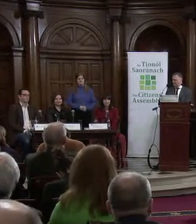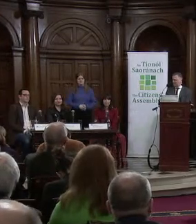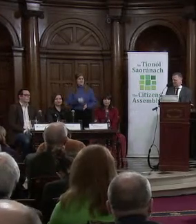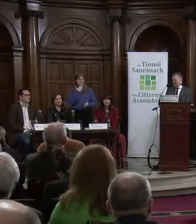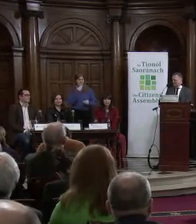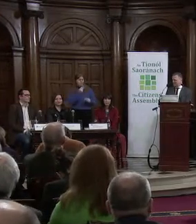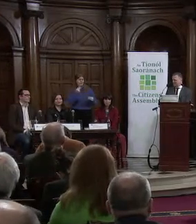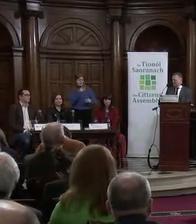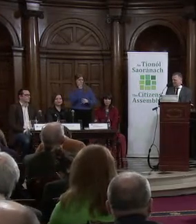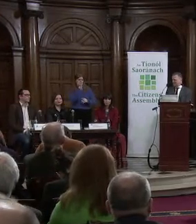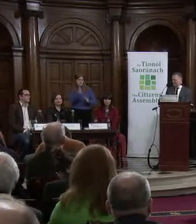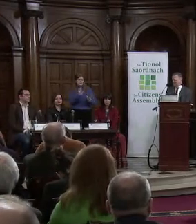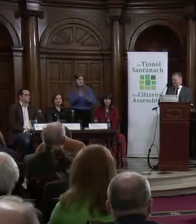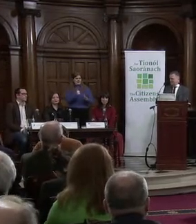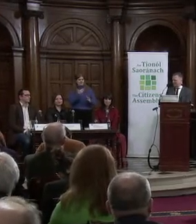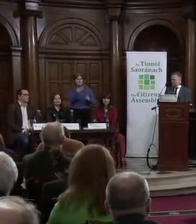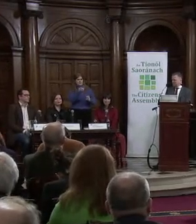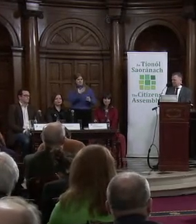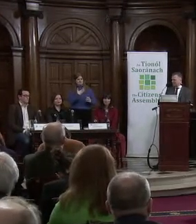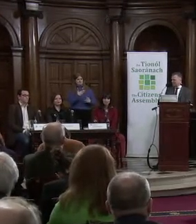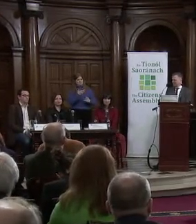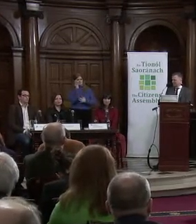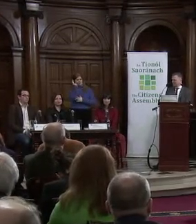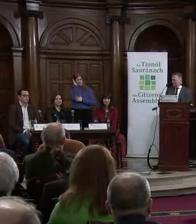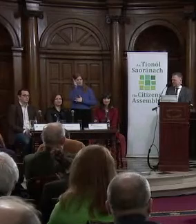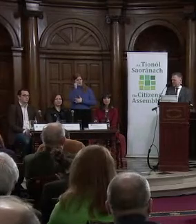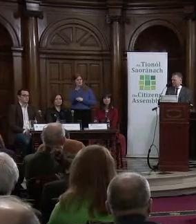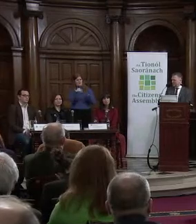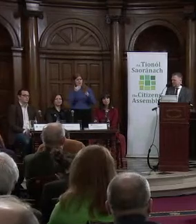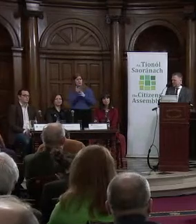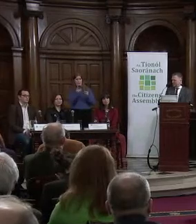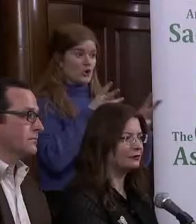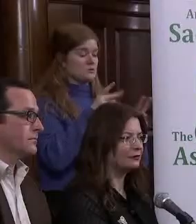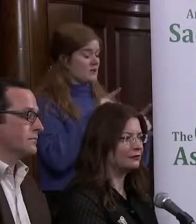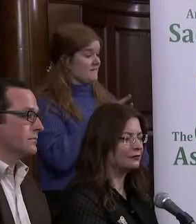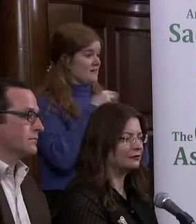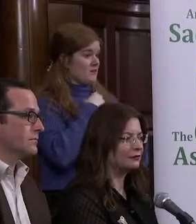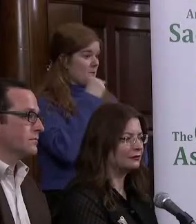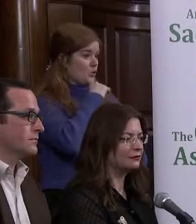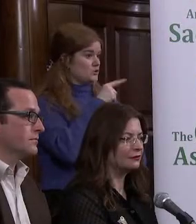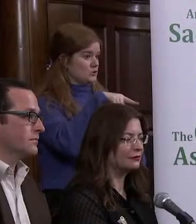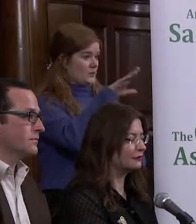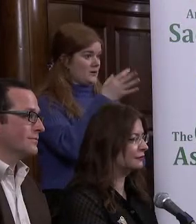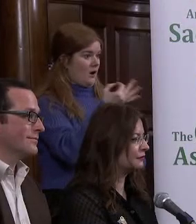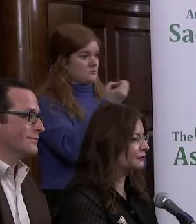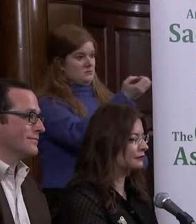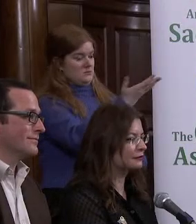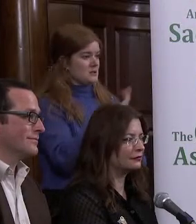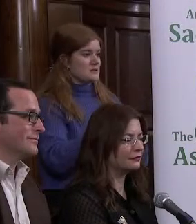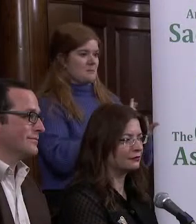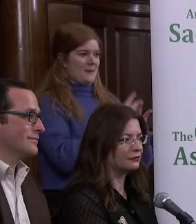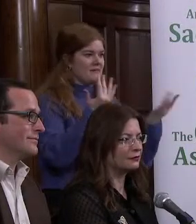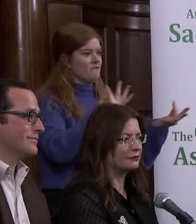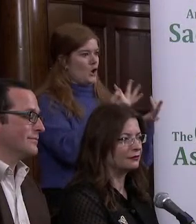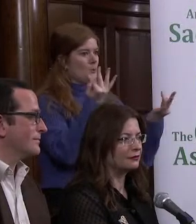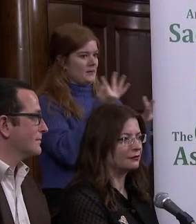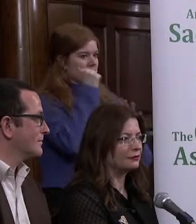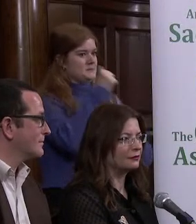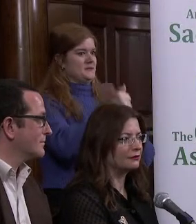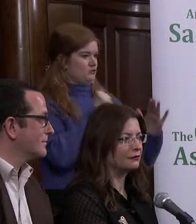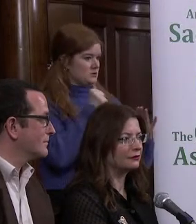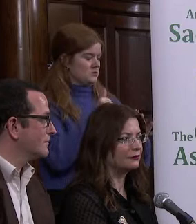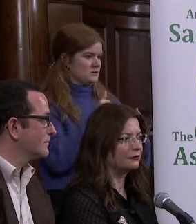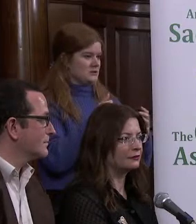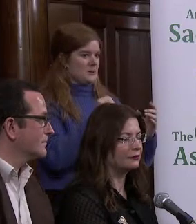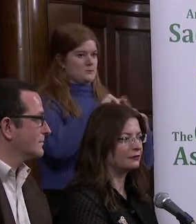Thanks for that question and for presenting to the Assembly during the work as well. It was really important actually that we got as many farming